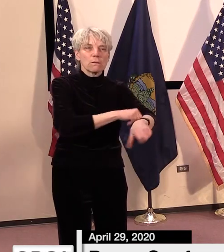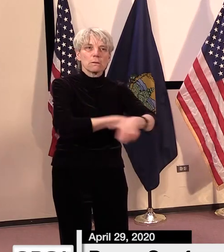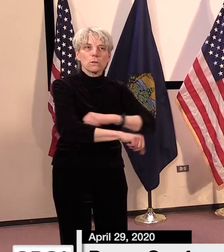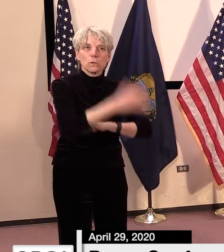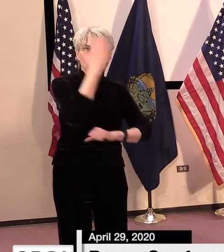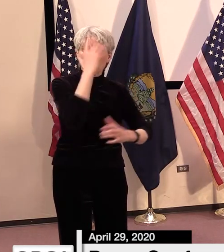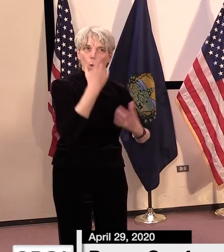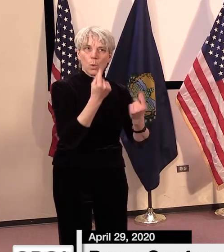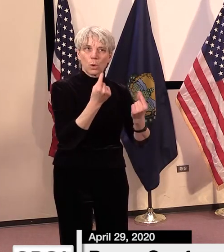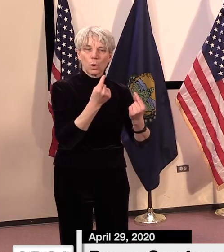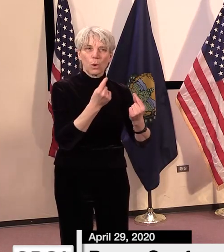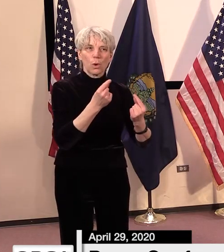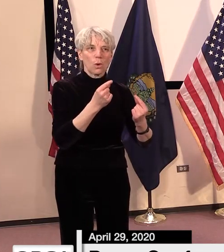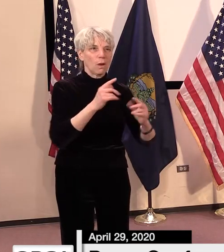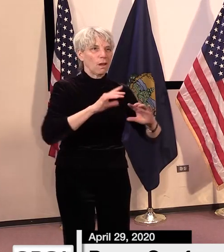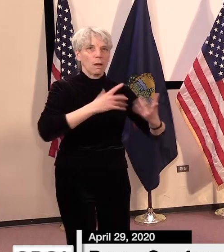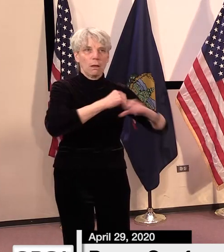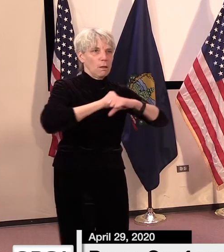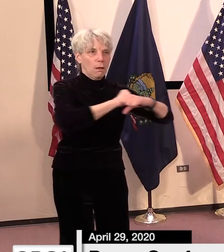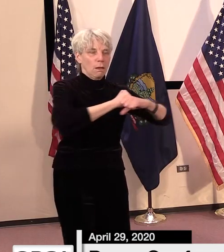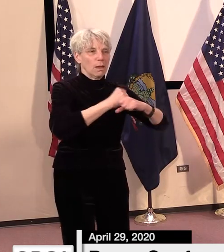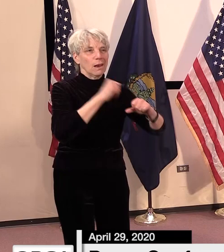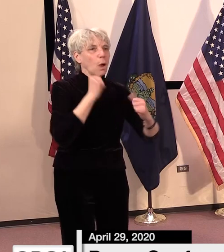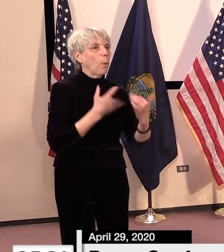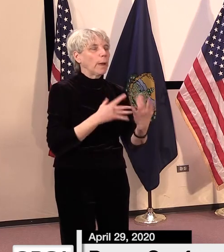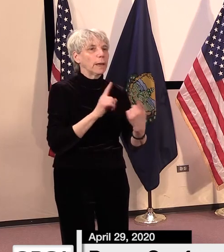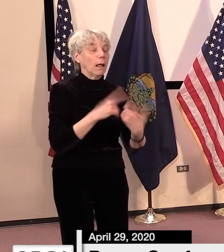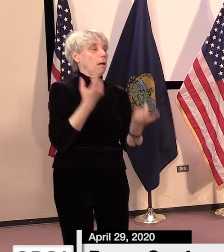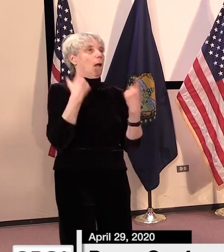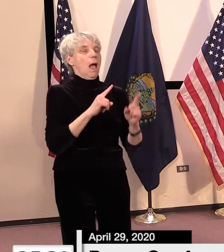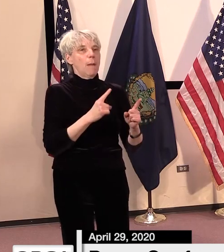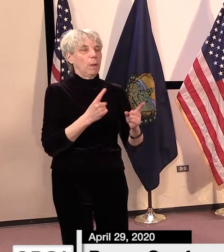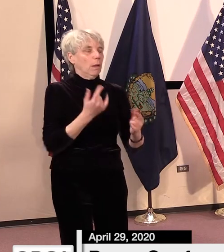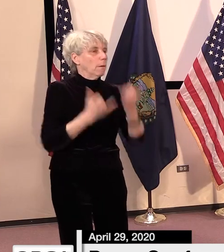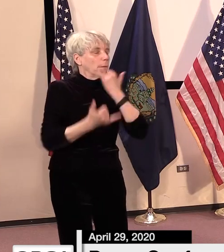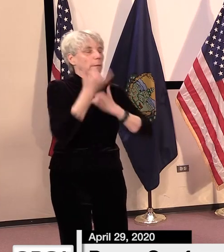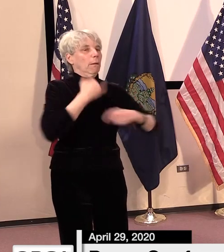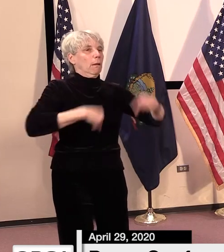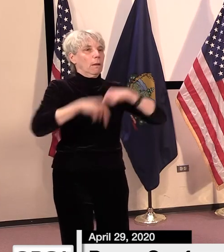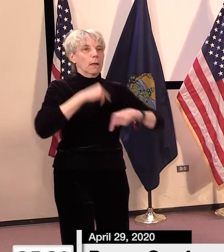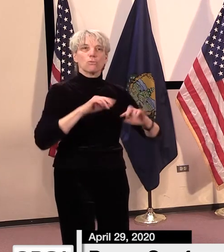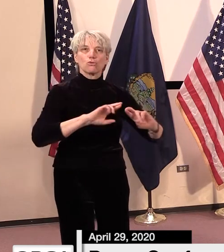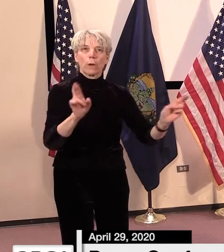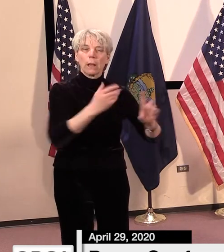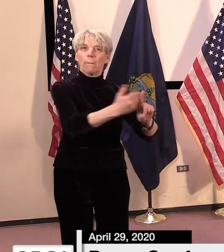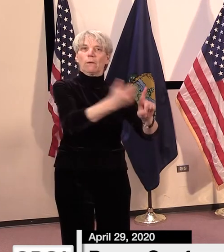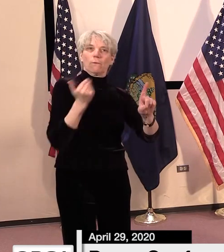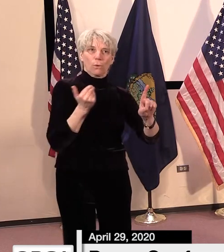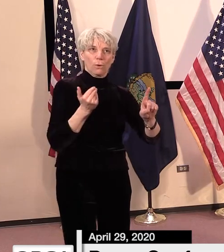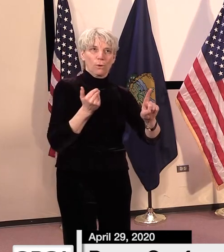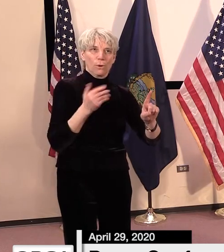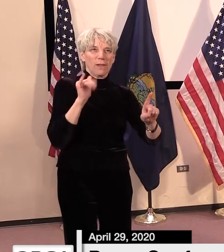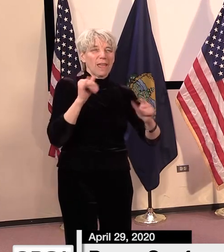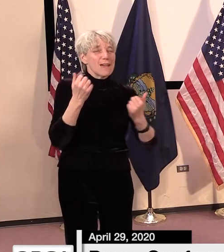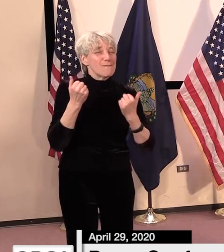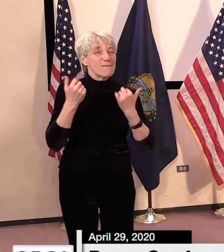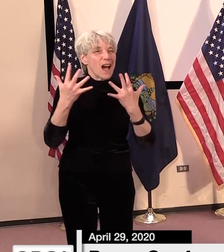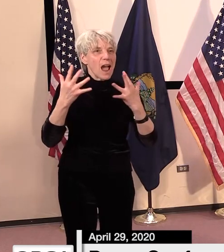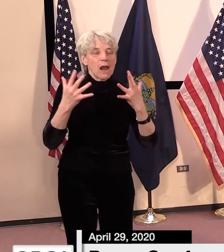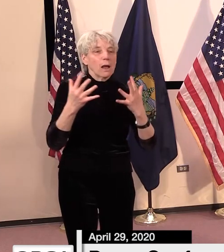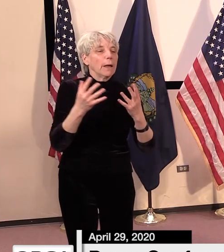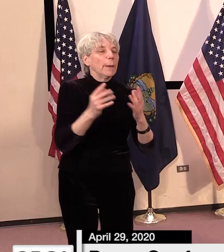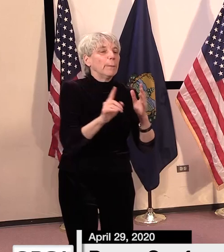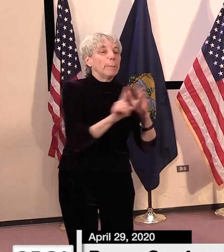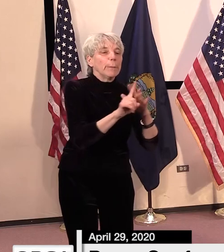play offense, and trying to do whatever we can to make sure we take those smoldering embers and we isolate